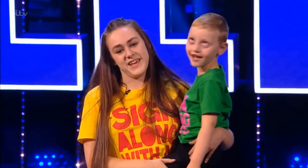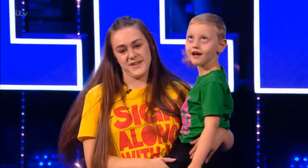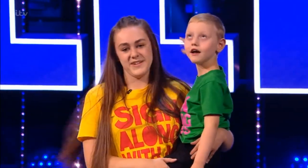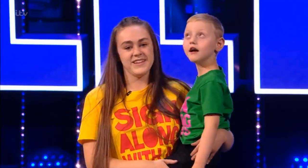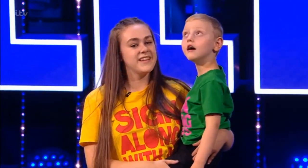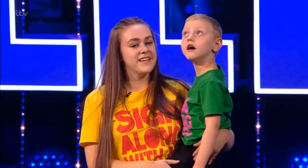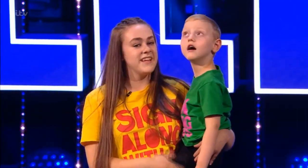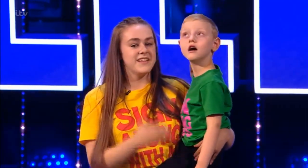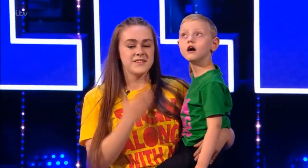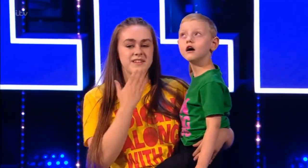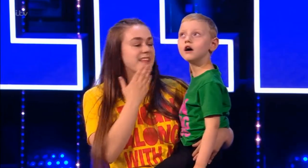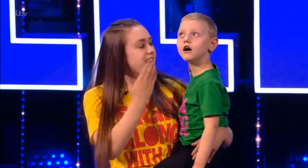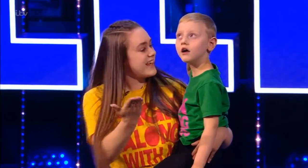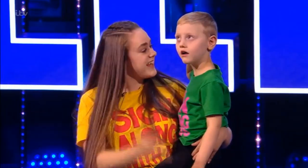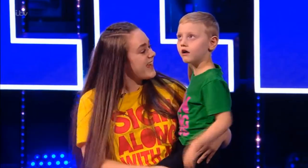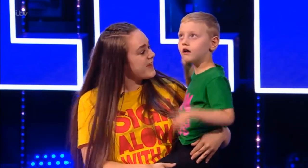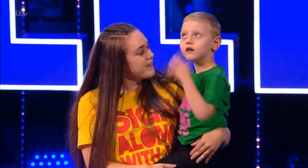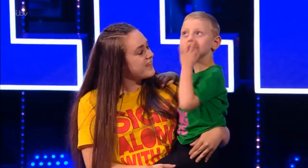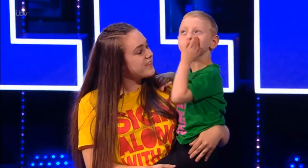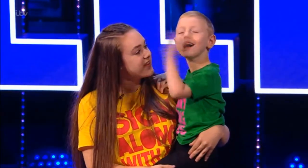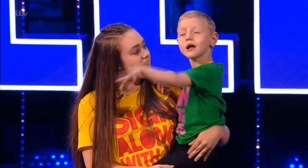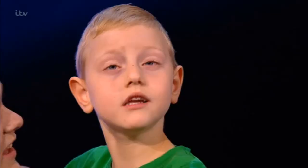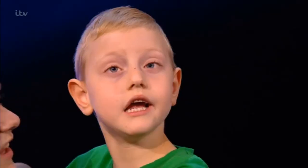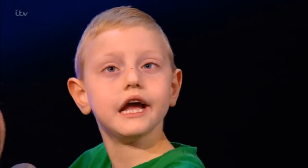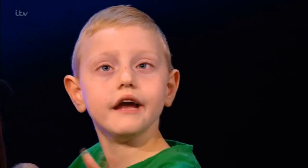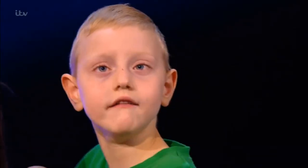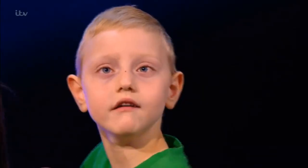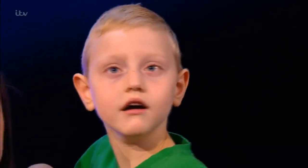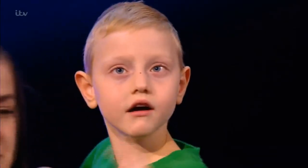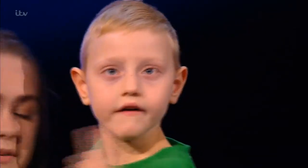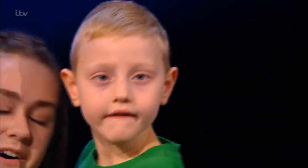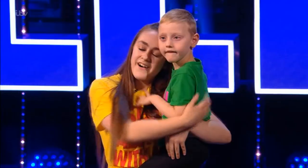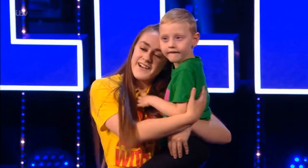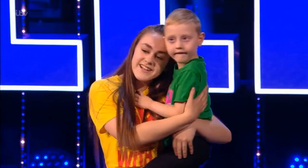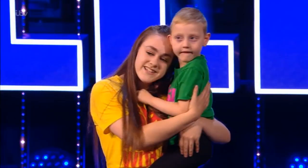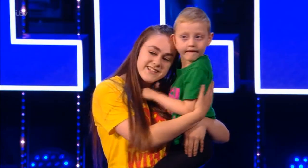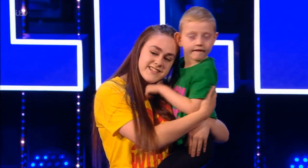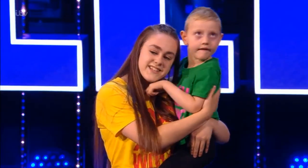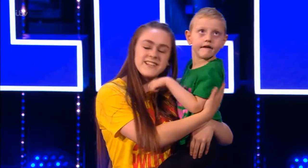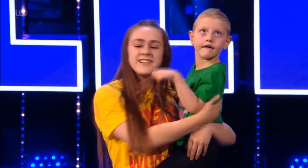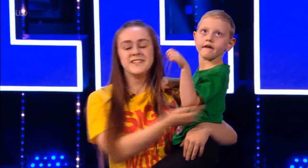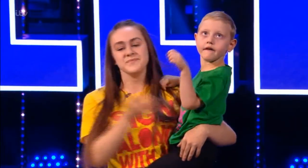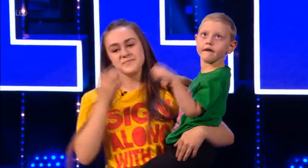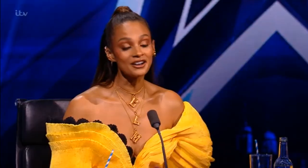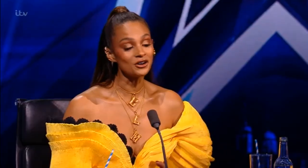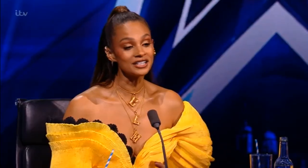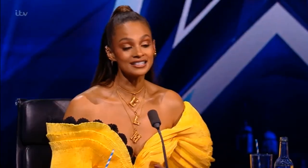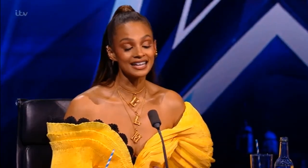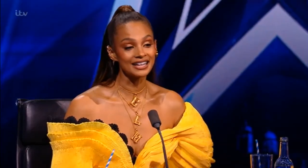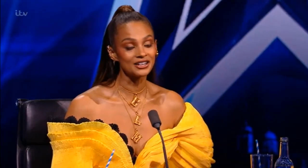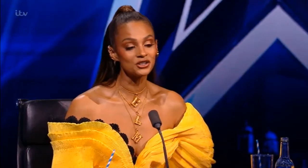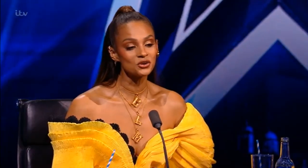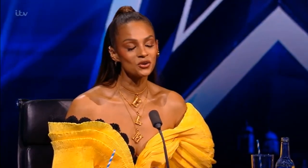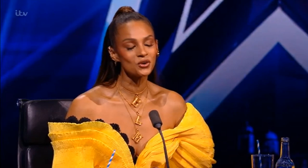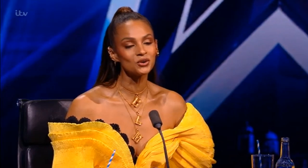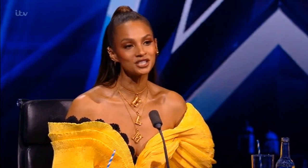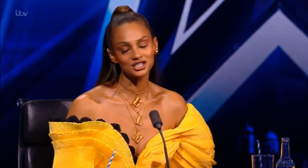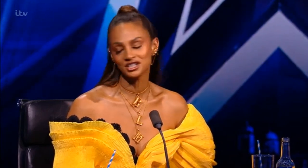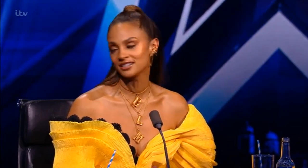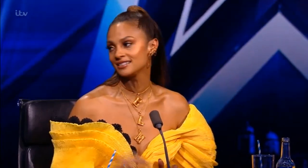Talent 2020. Thank you. Thank you. I have to say, honestly, your audition and, you